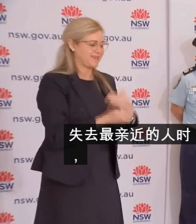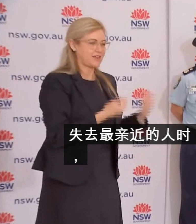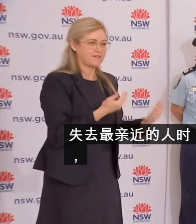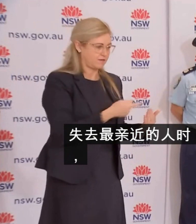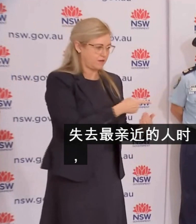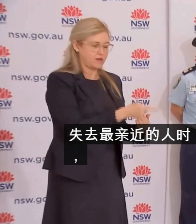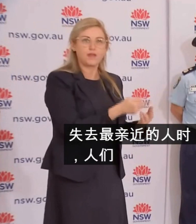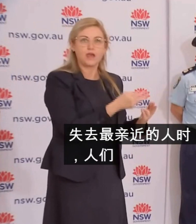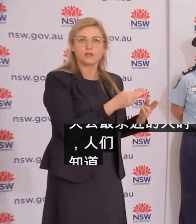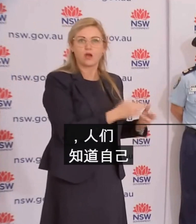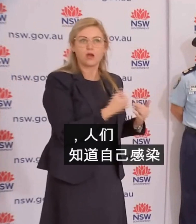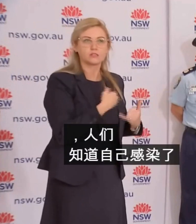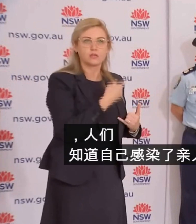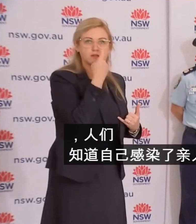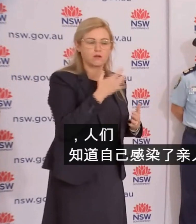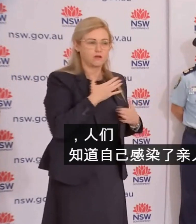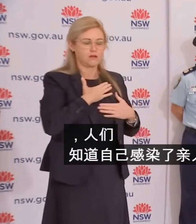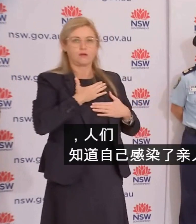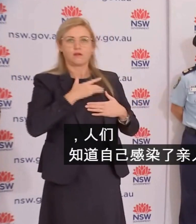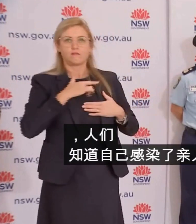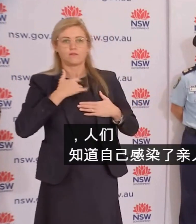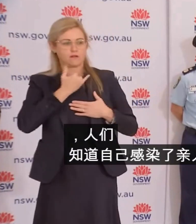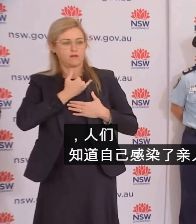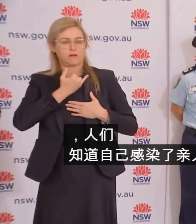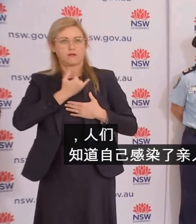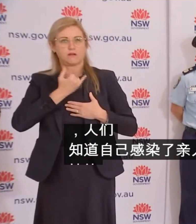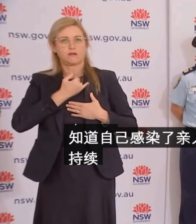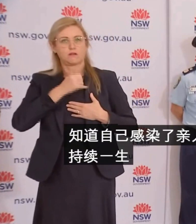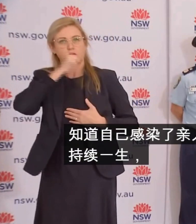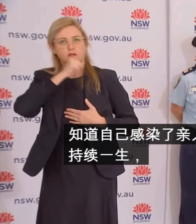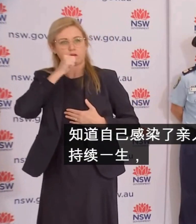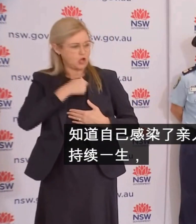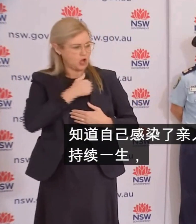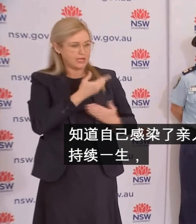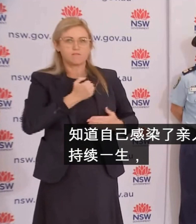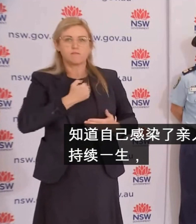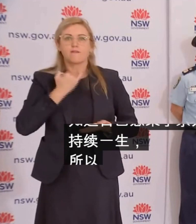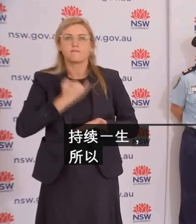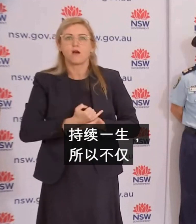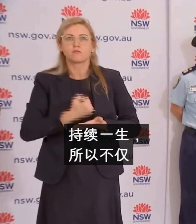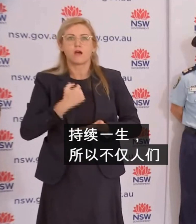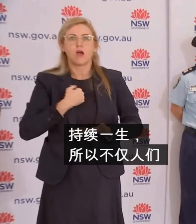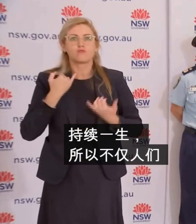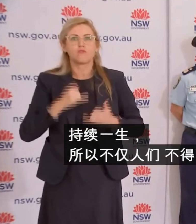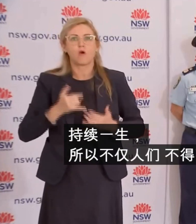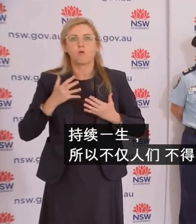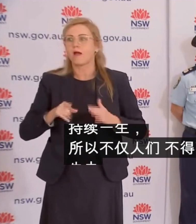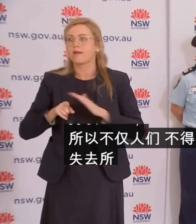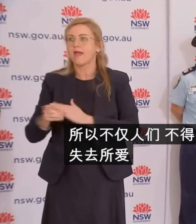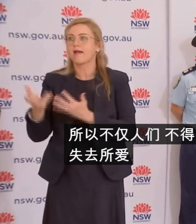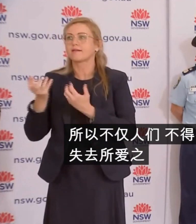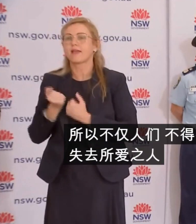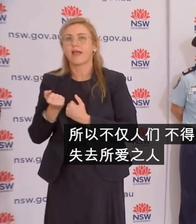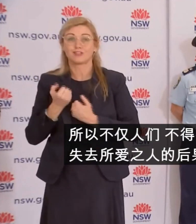guilt that people have knowing that they've infected their loved ones lasts a lifetime. So not only do people have to live